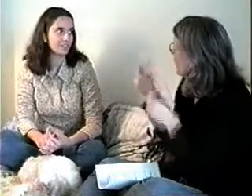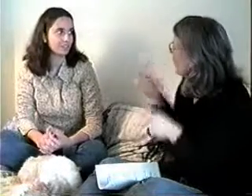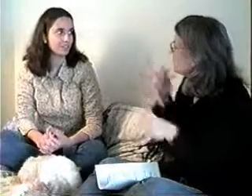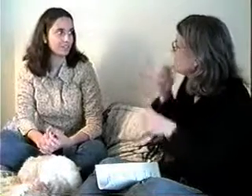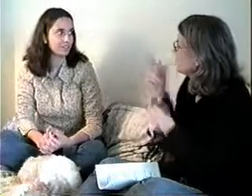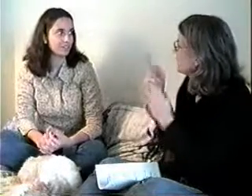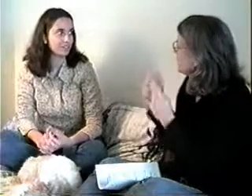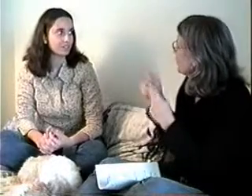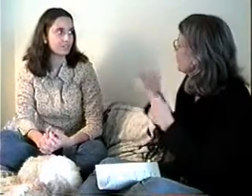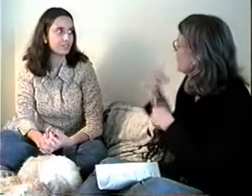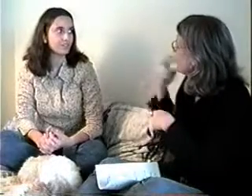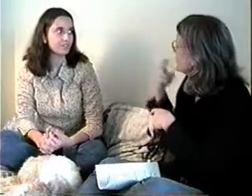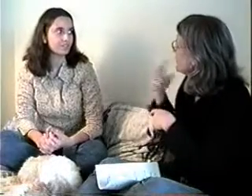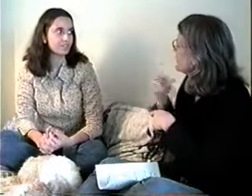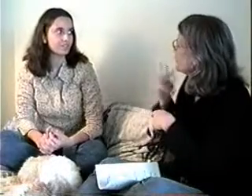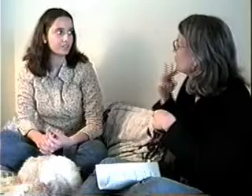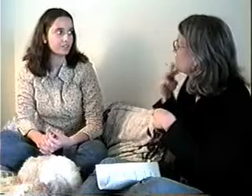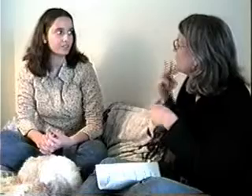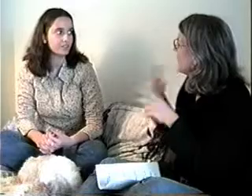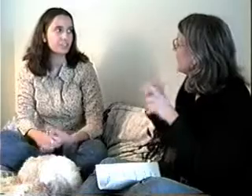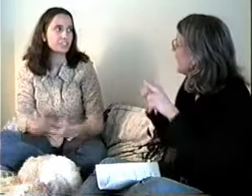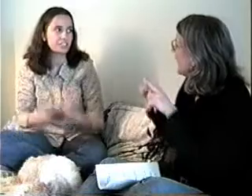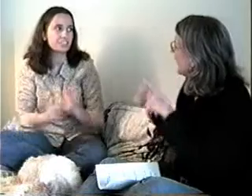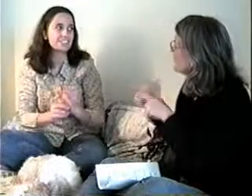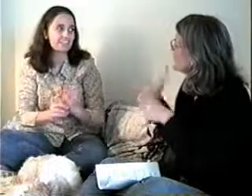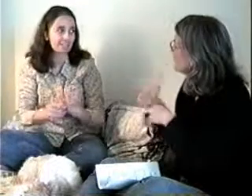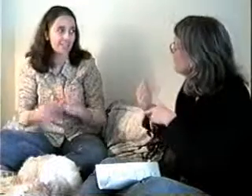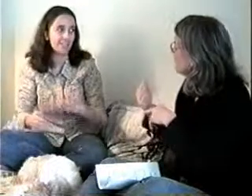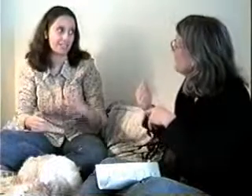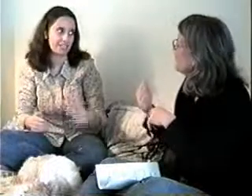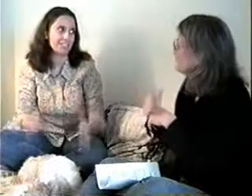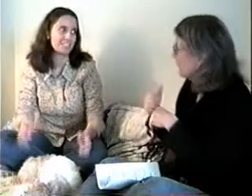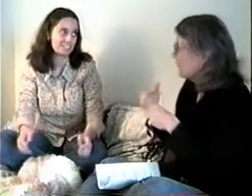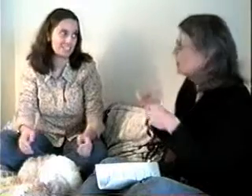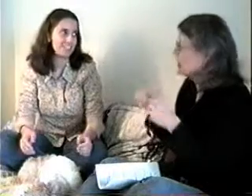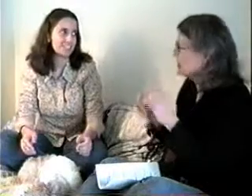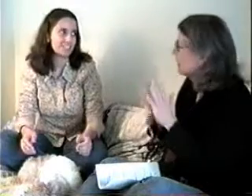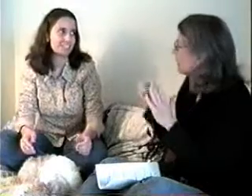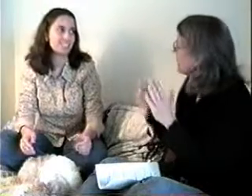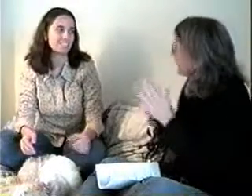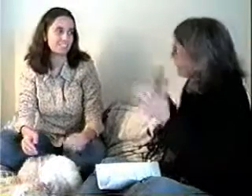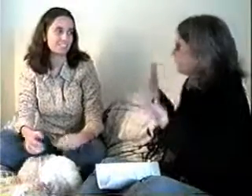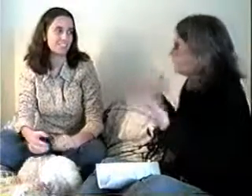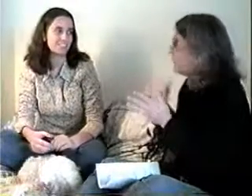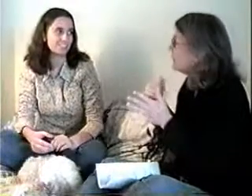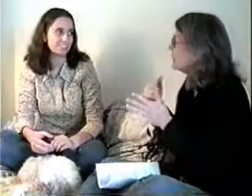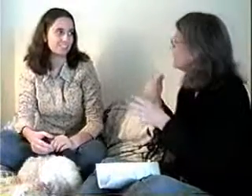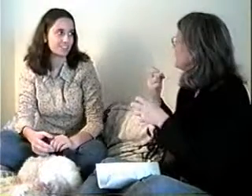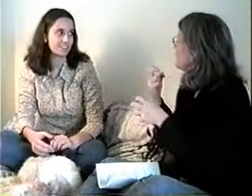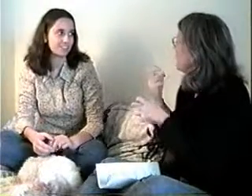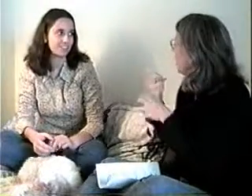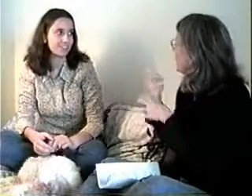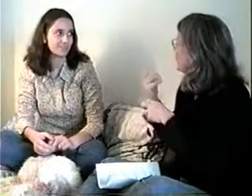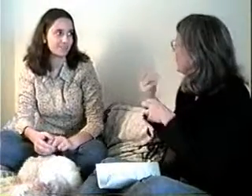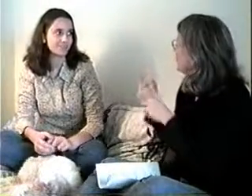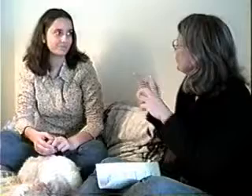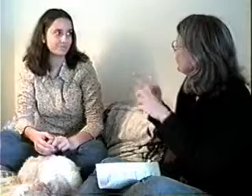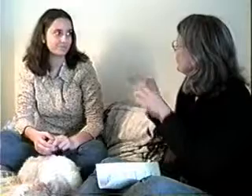grammar was not perfect, your speech was not as good. Yeah, just developing. And it was harder to